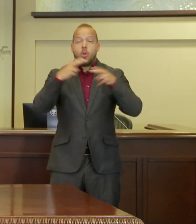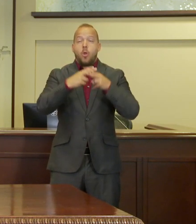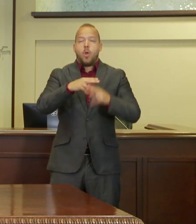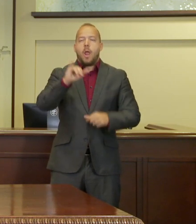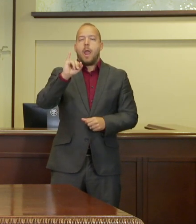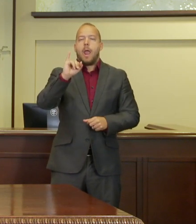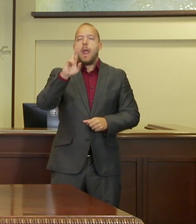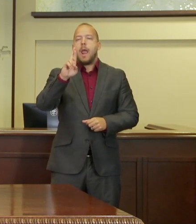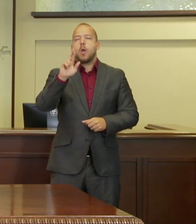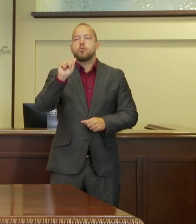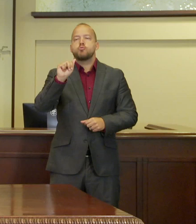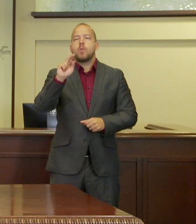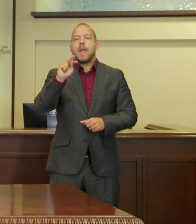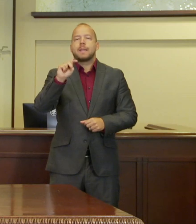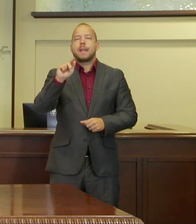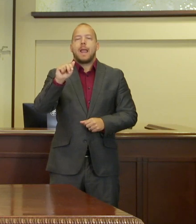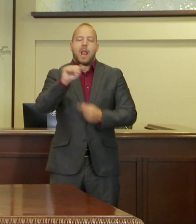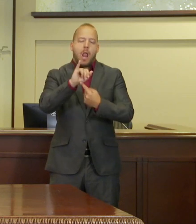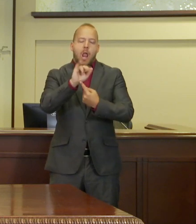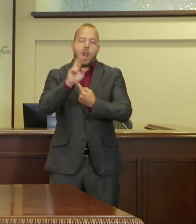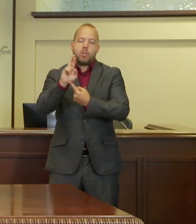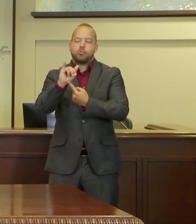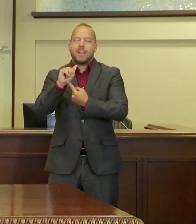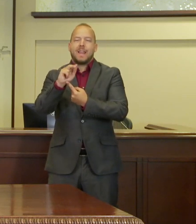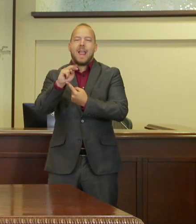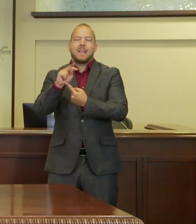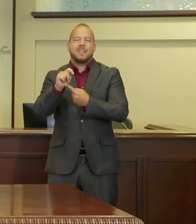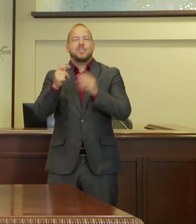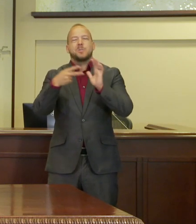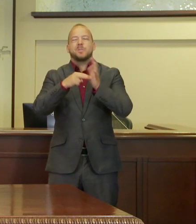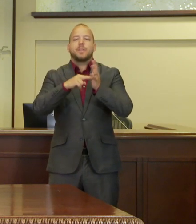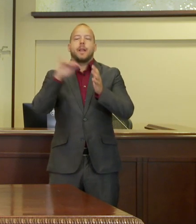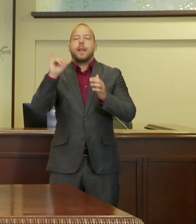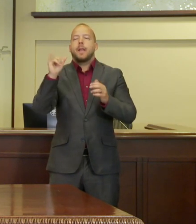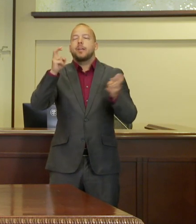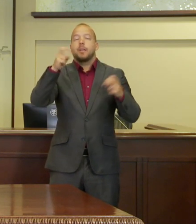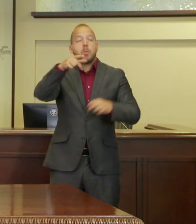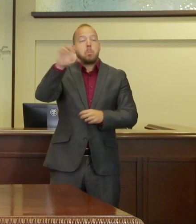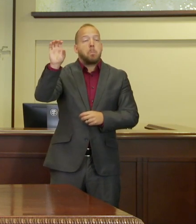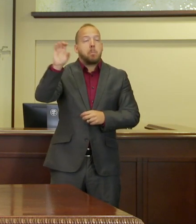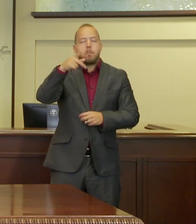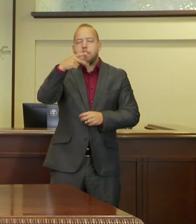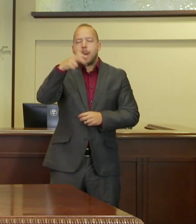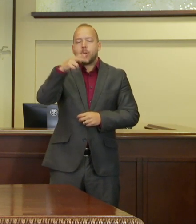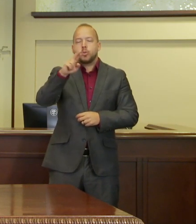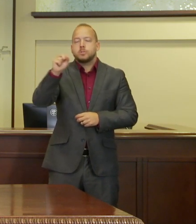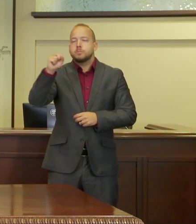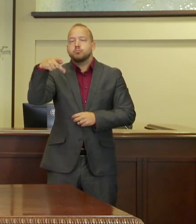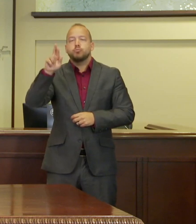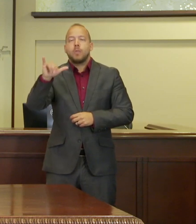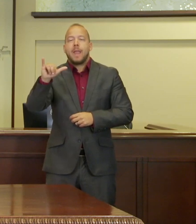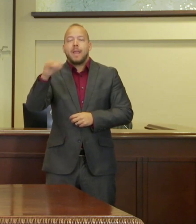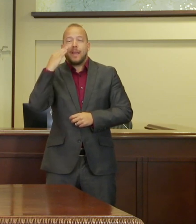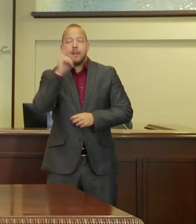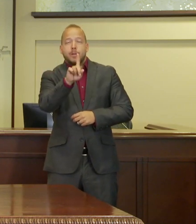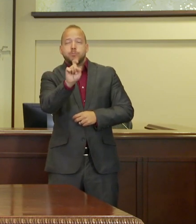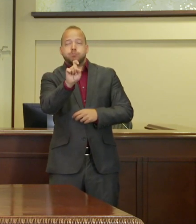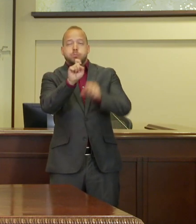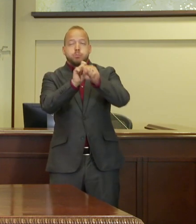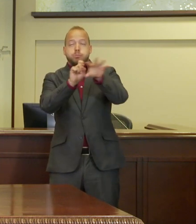At one end is something like pepper spray, or oleoresin spray.